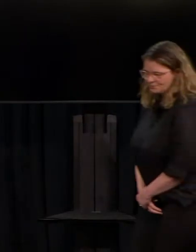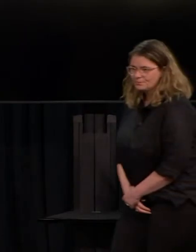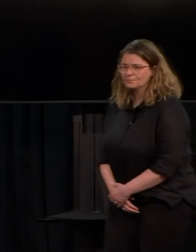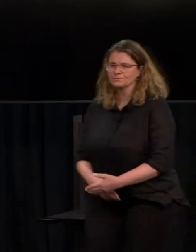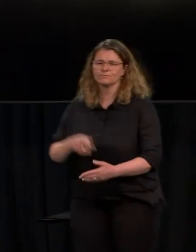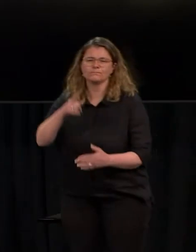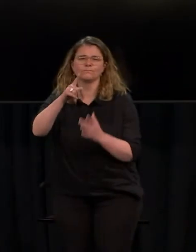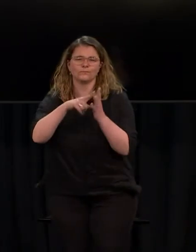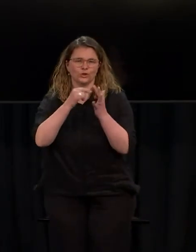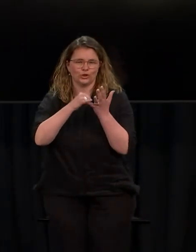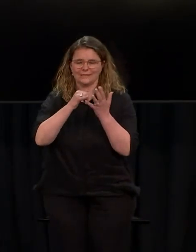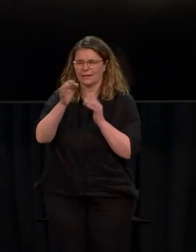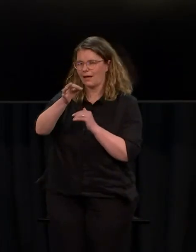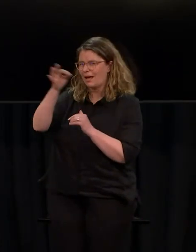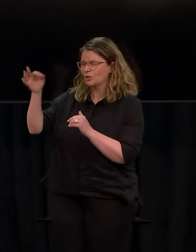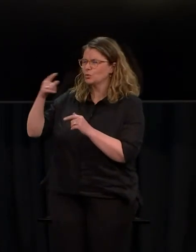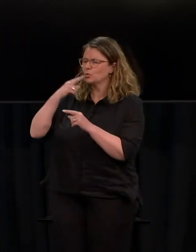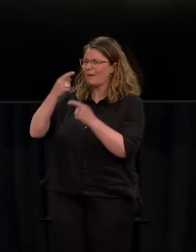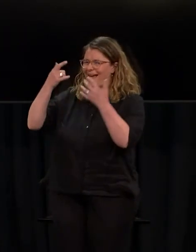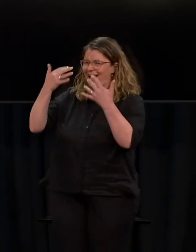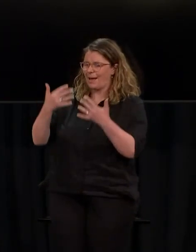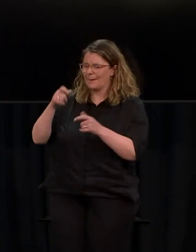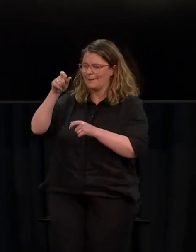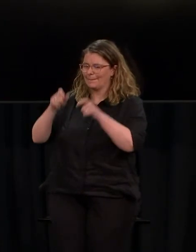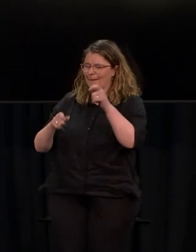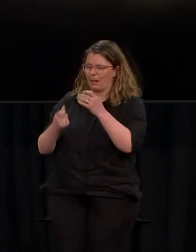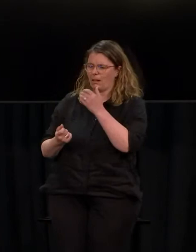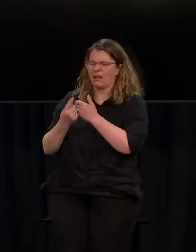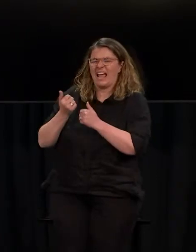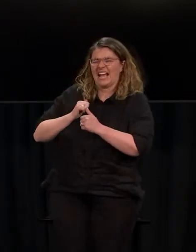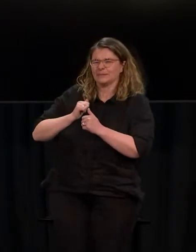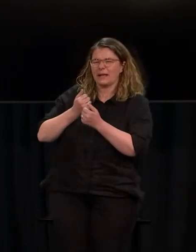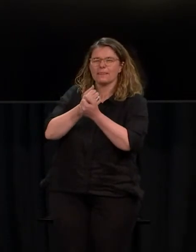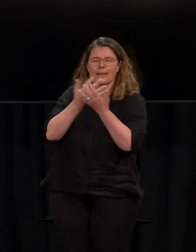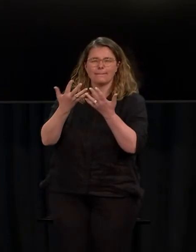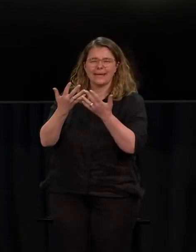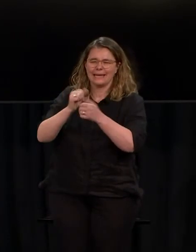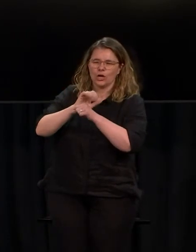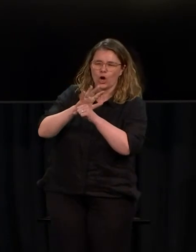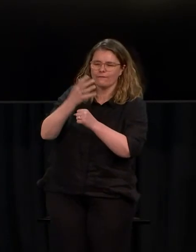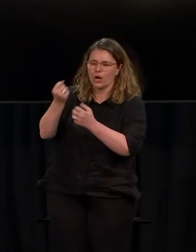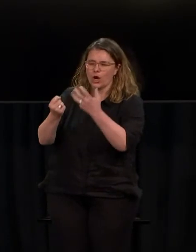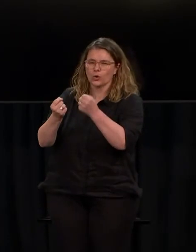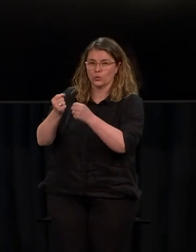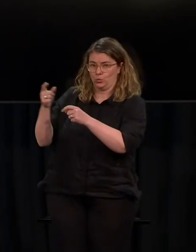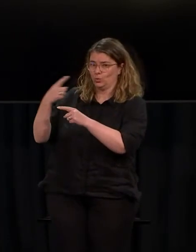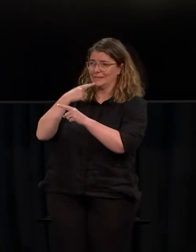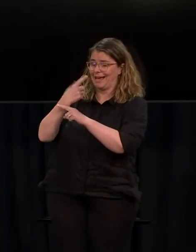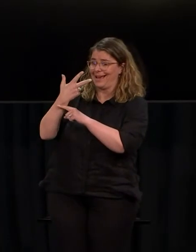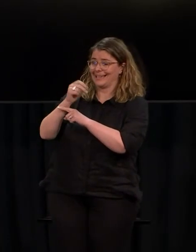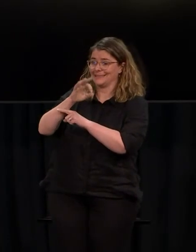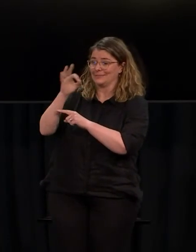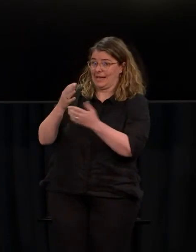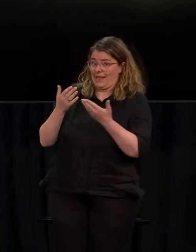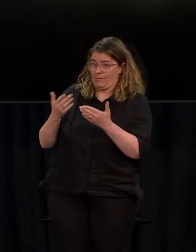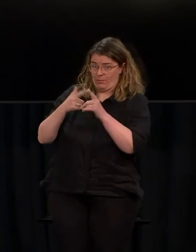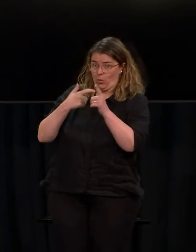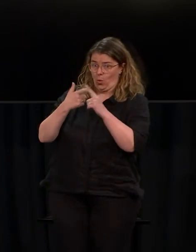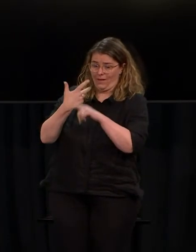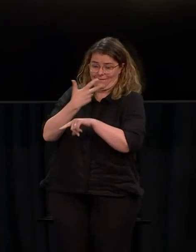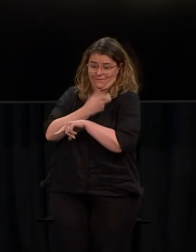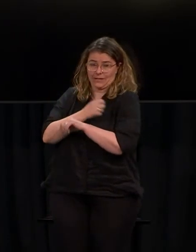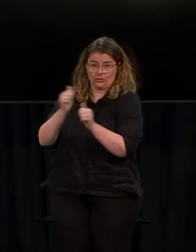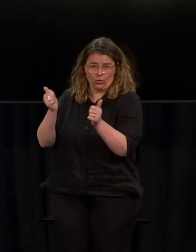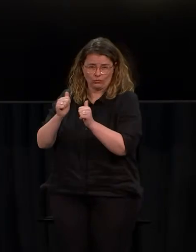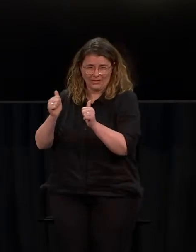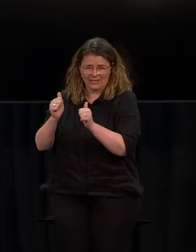Minister, you've talked about the case numbers performing as you expected. You've talked about Auckland being at 80% vaccination rates. And you've